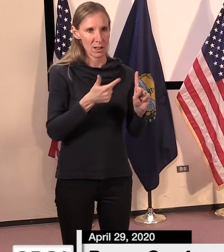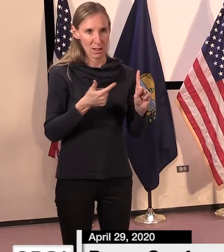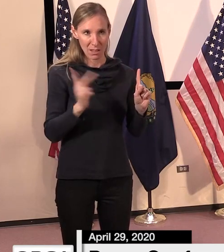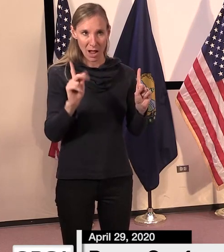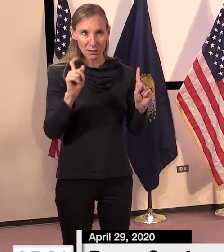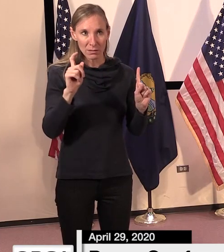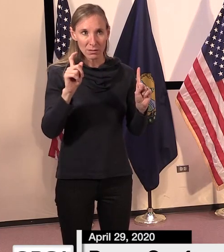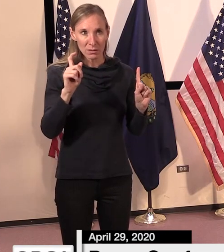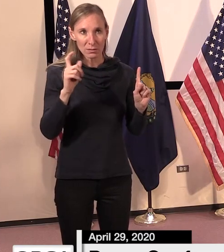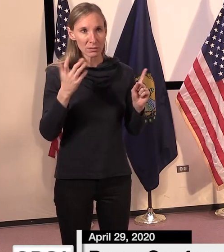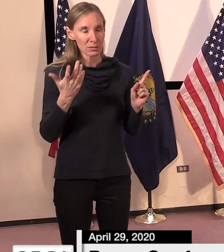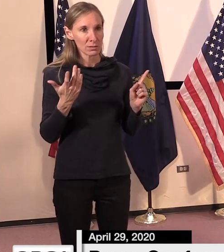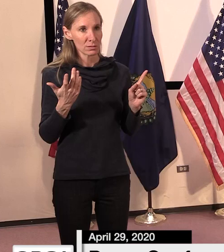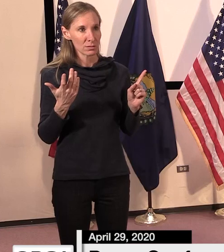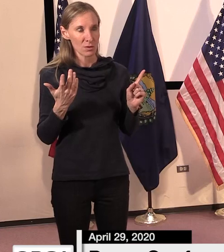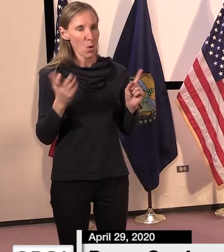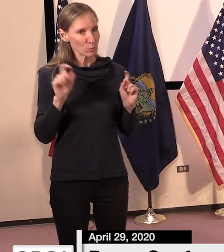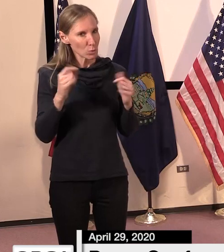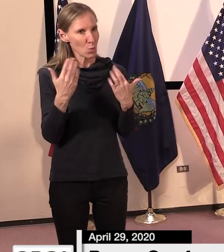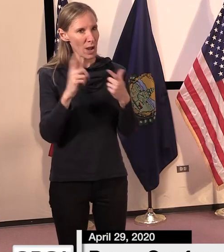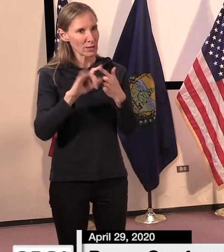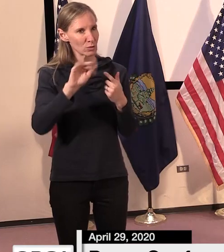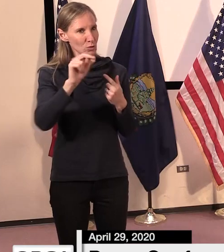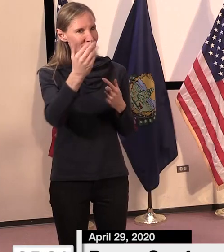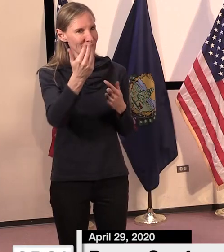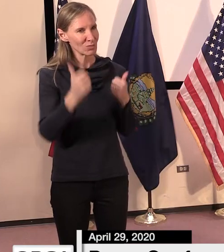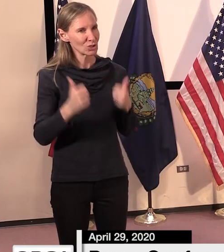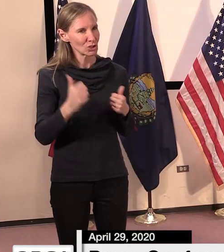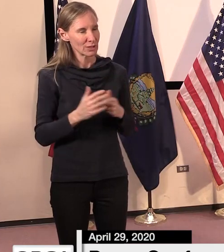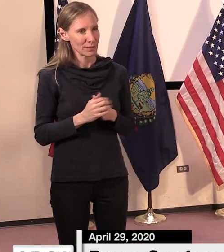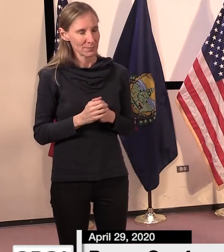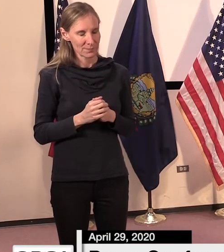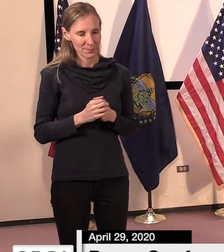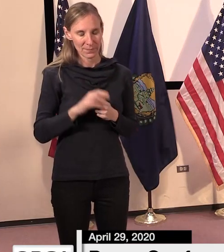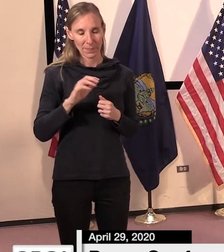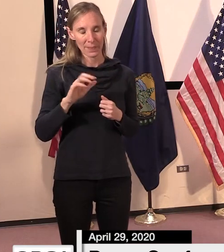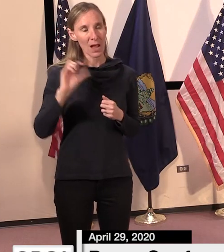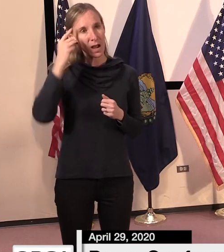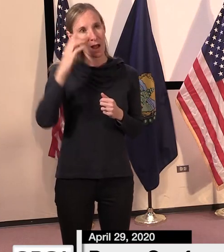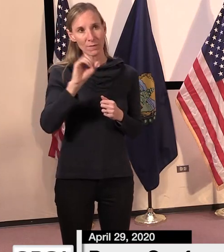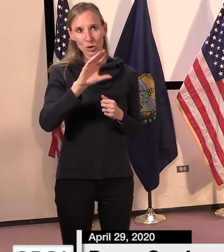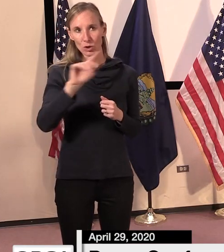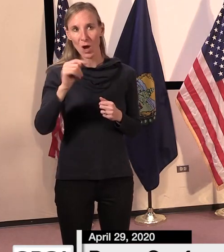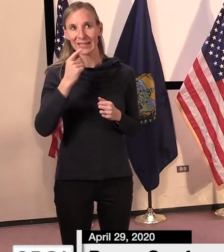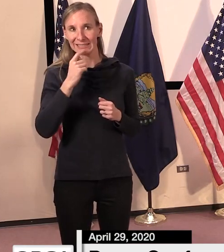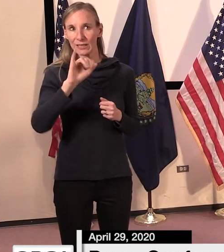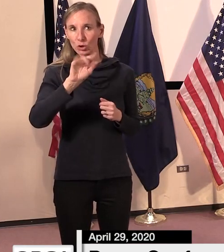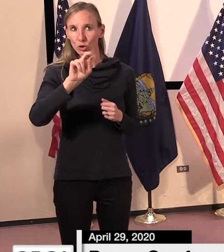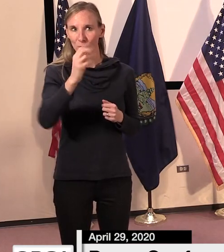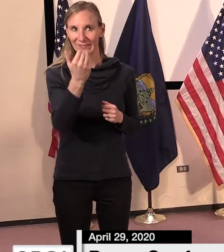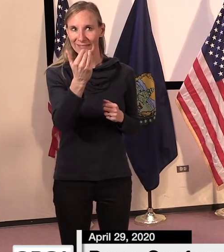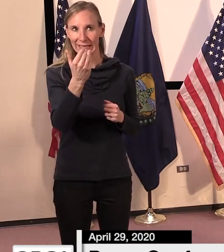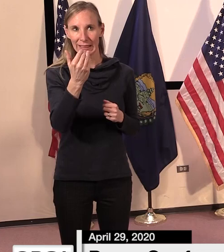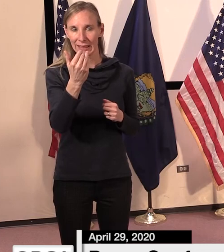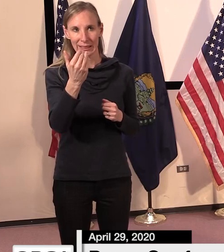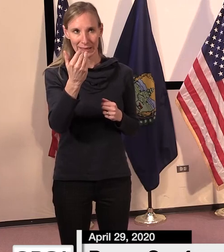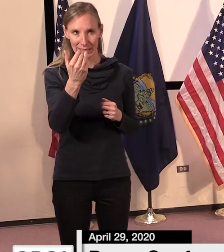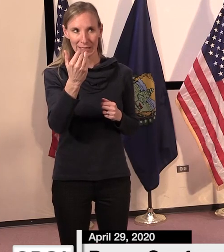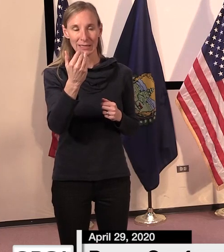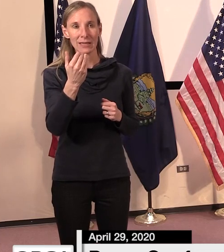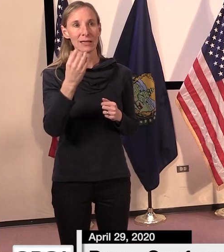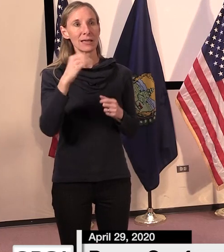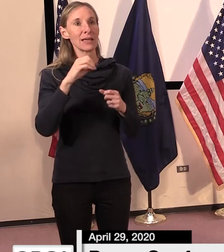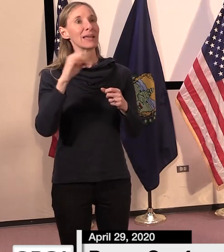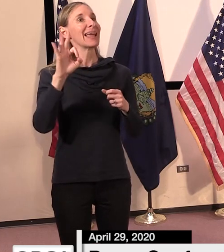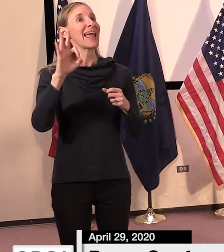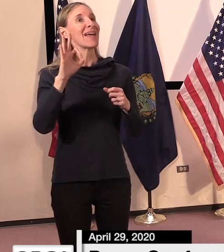is this allowed? Or are they supposed to wait till June 15th? Our guidance had said June 15th. If they were in the